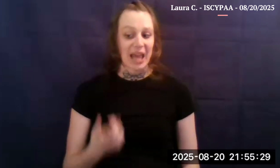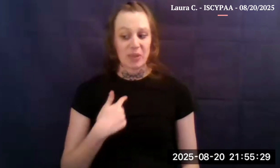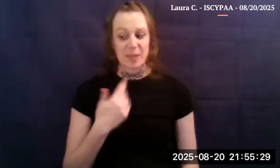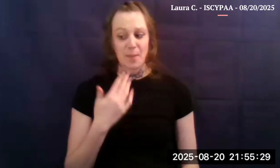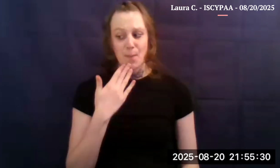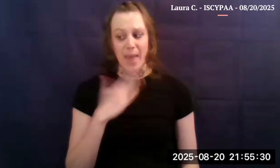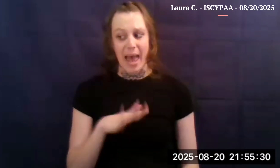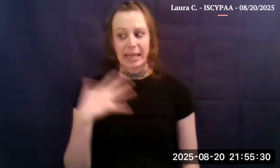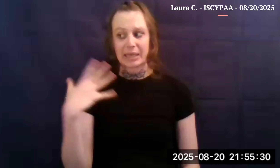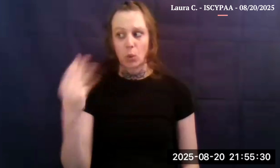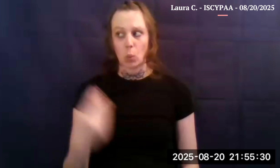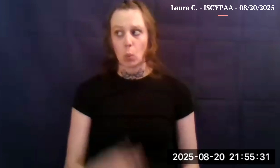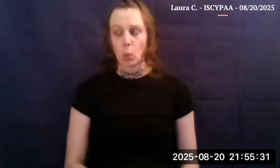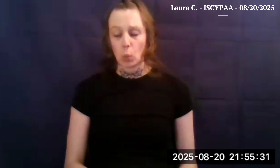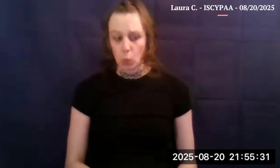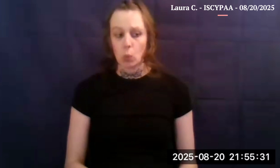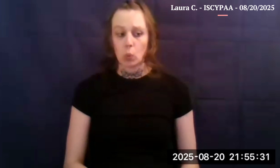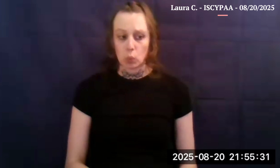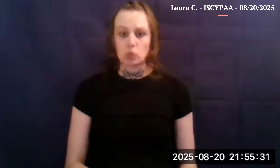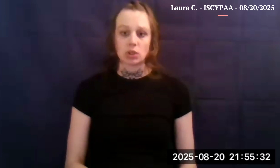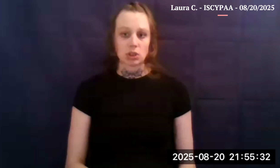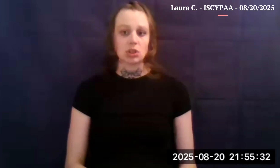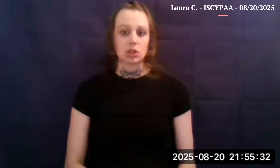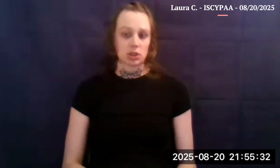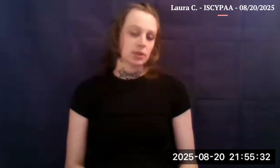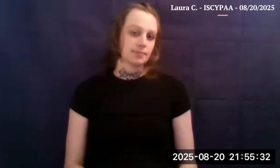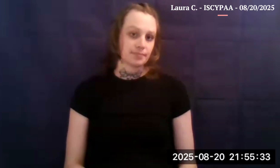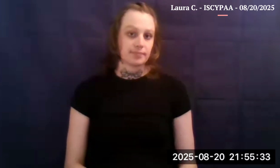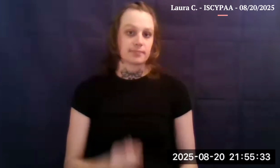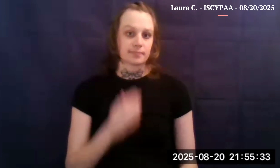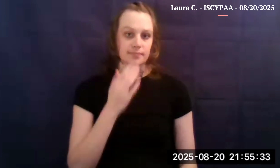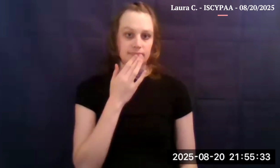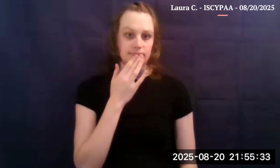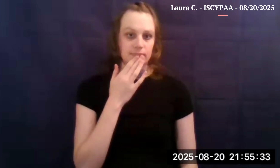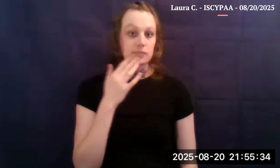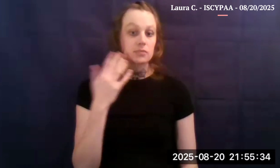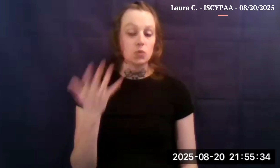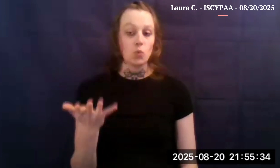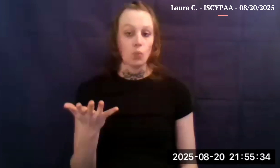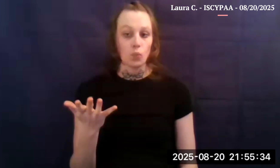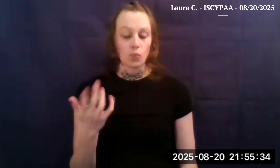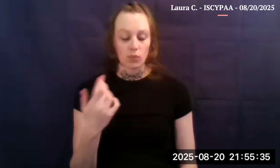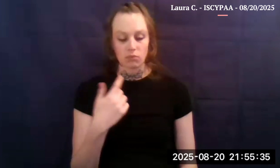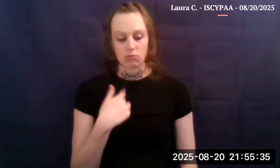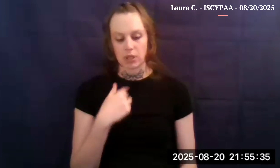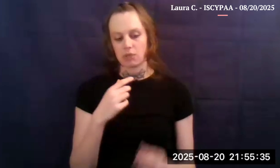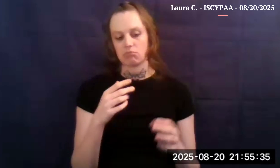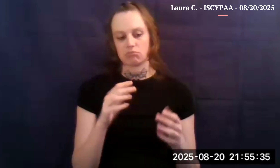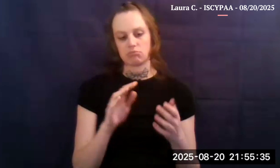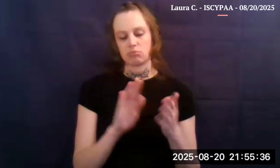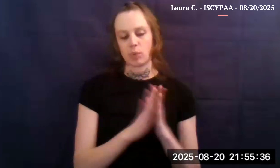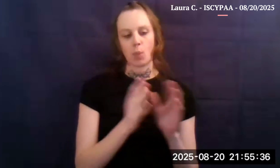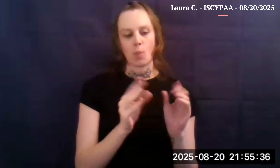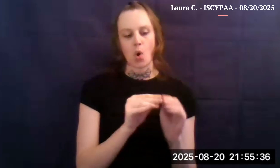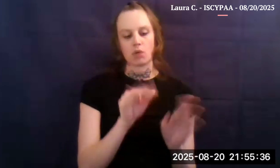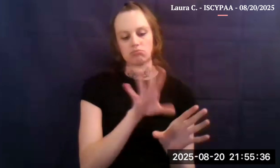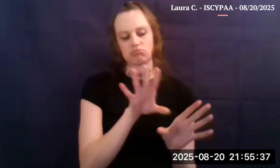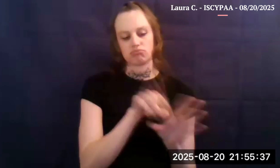there. So I got into the hard drugs, the really hard